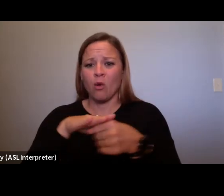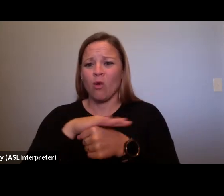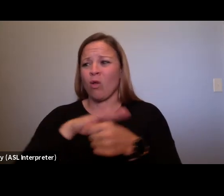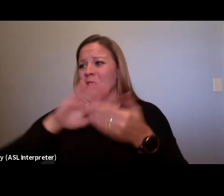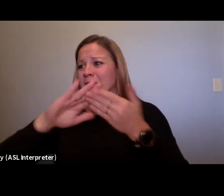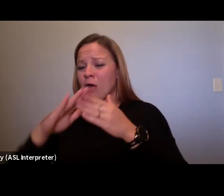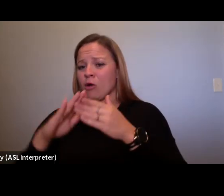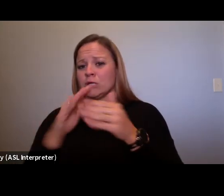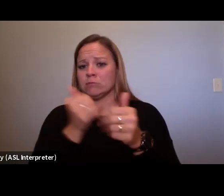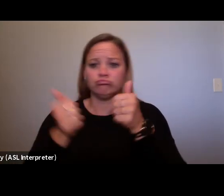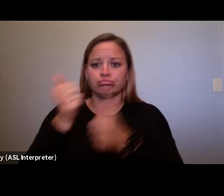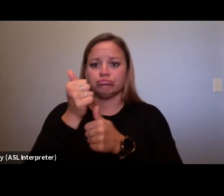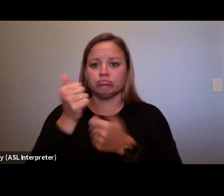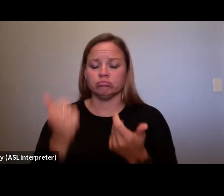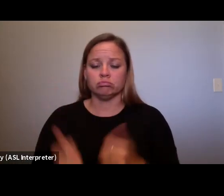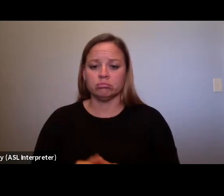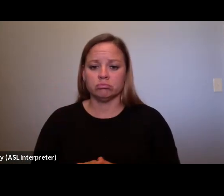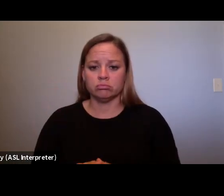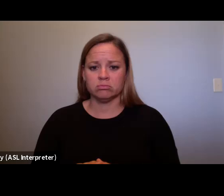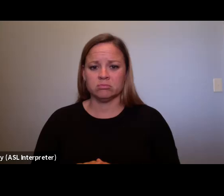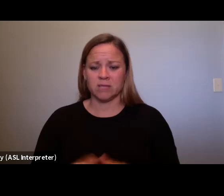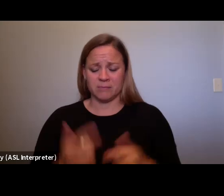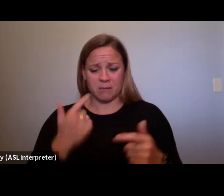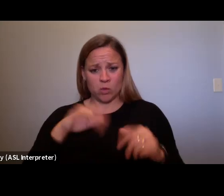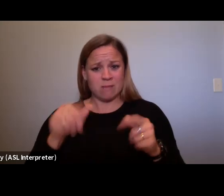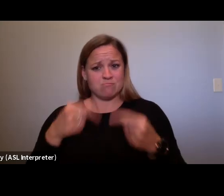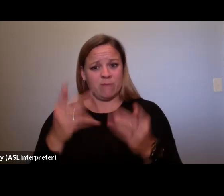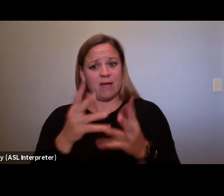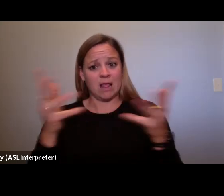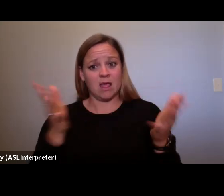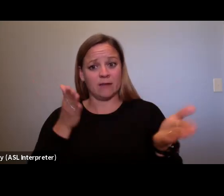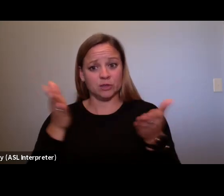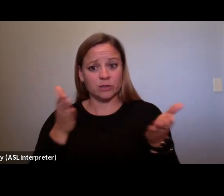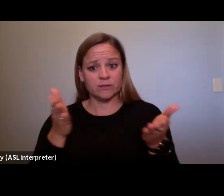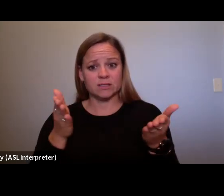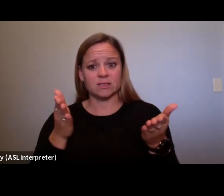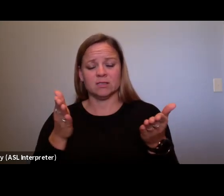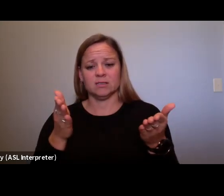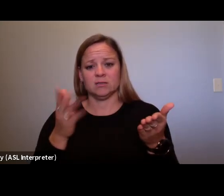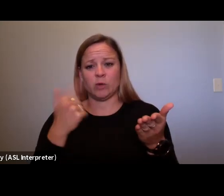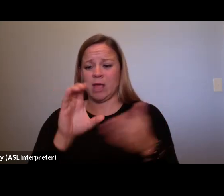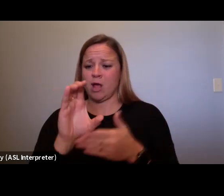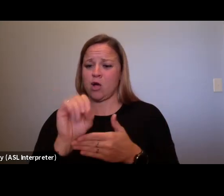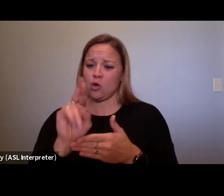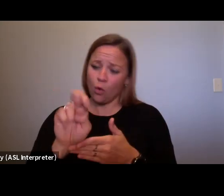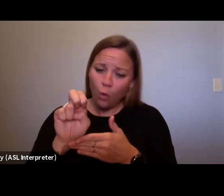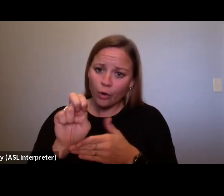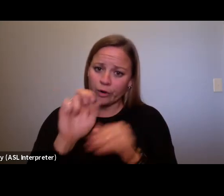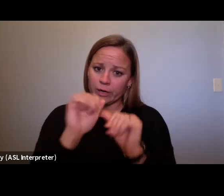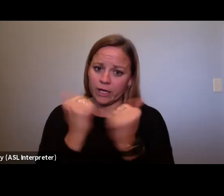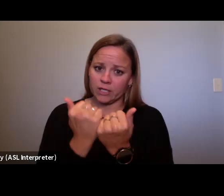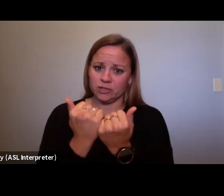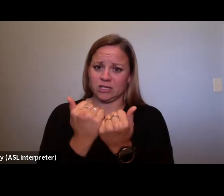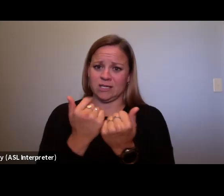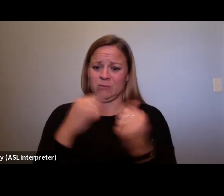that we provide a lot of services. We are like a core agency in Maury County. We have been doing it for more